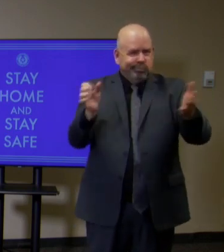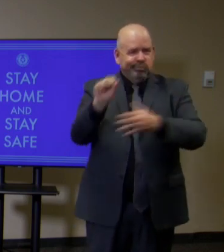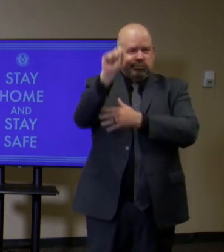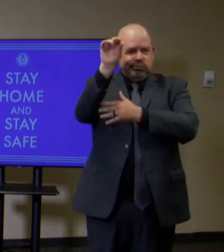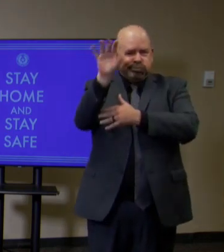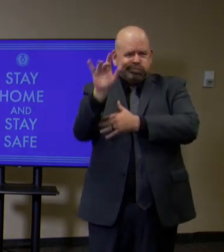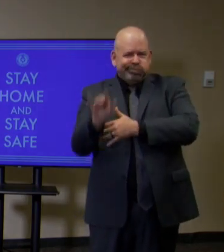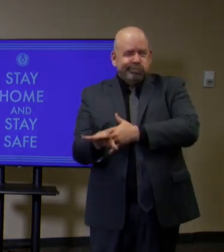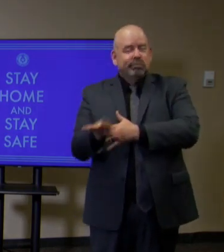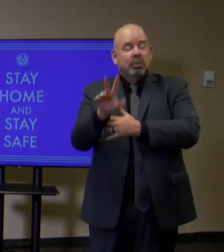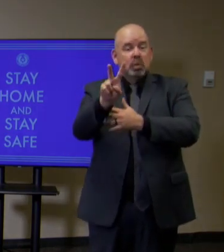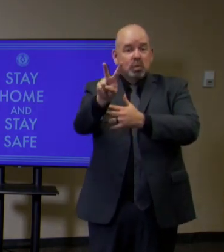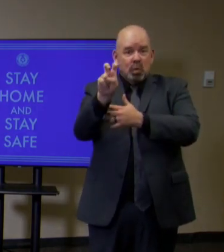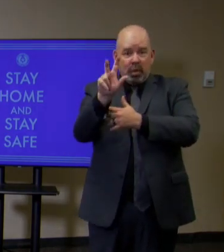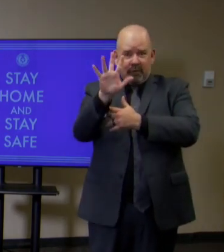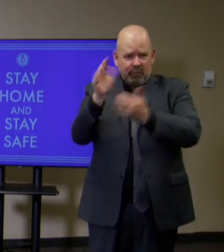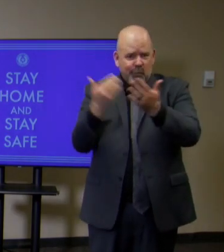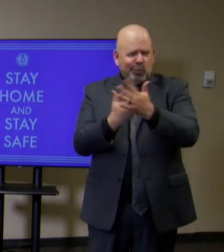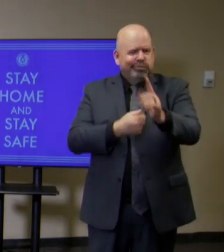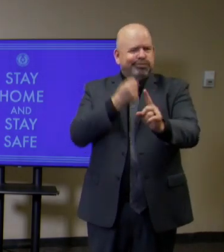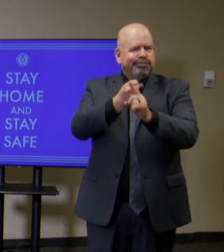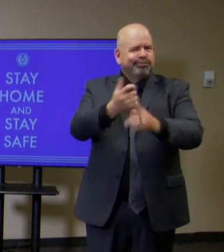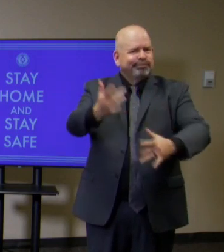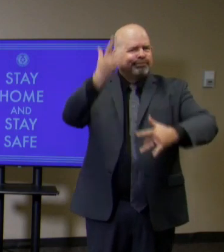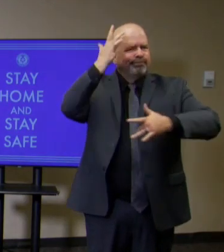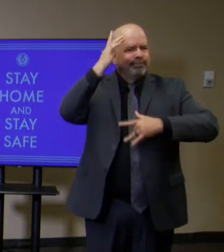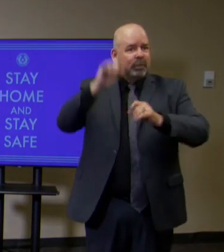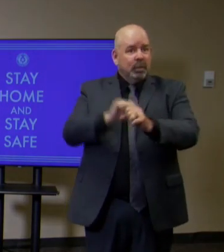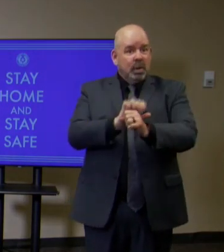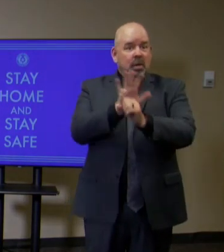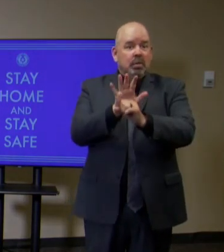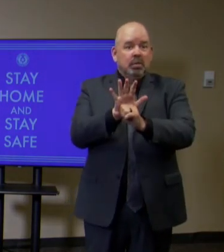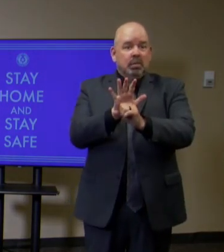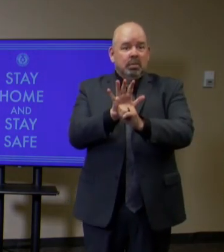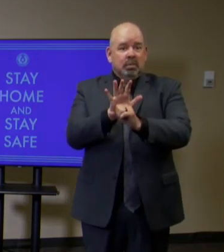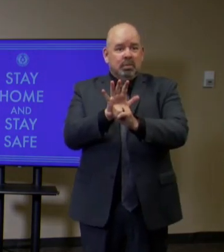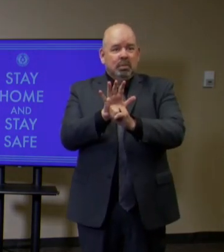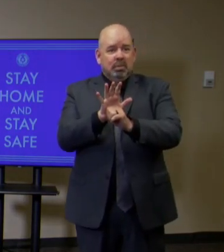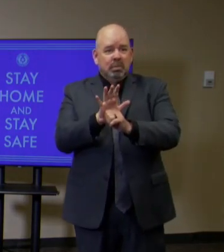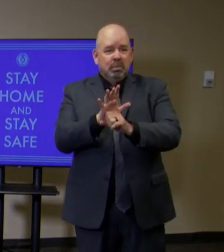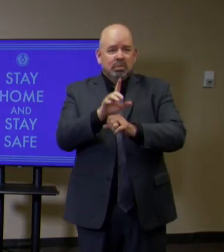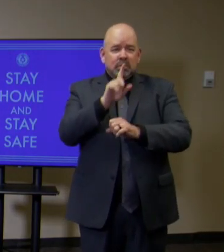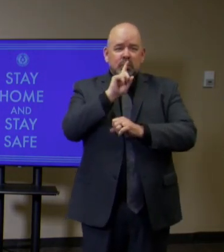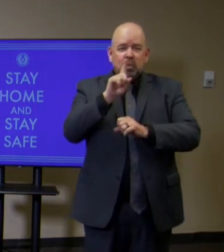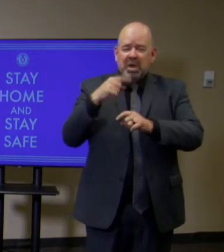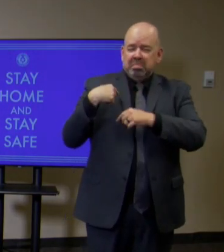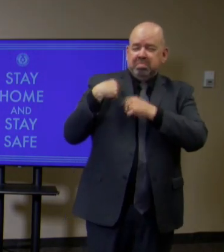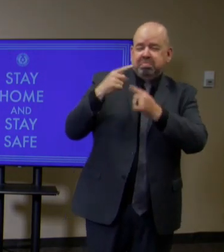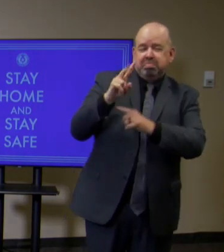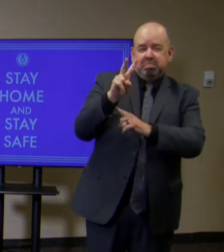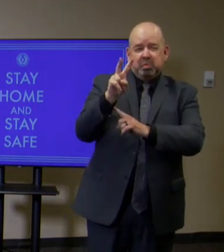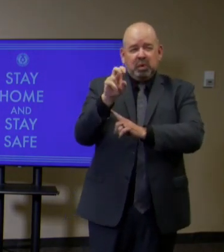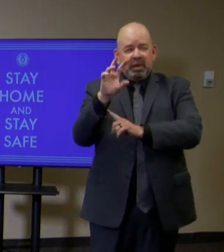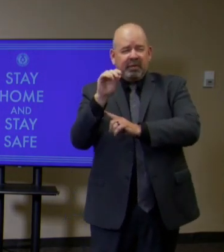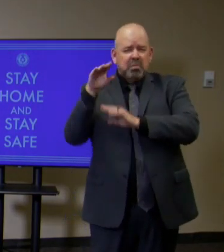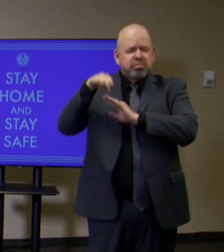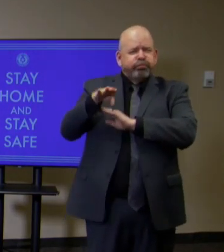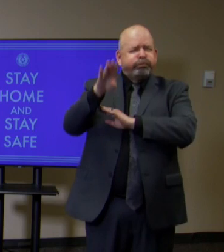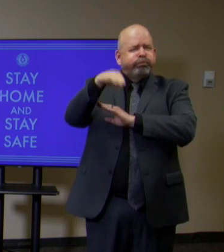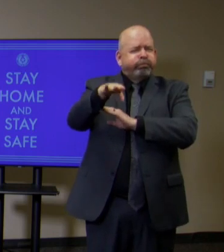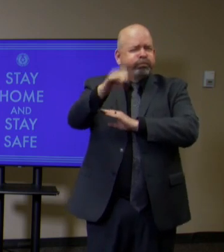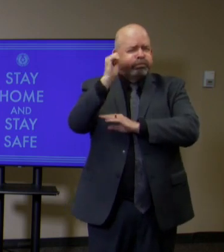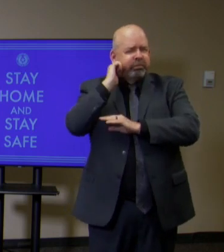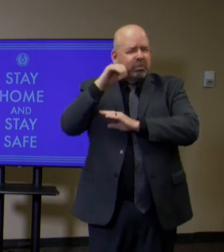new cases, and that number has stayed right around 250, 240 for the last 10 days. So we've